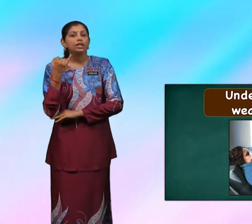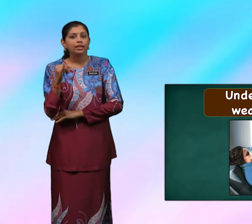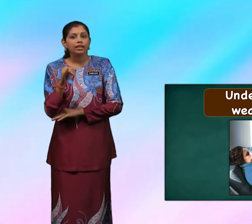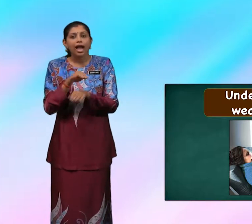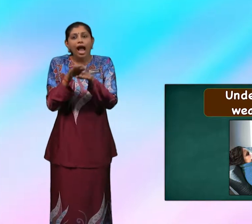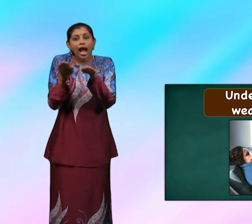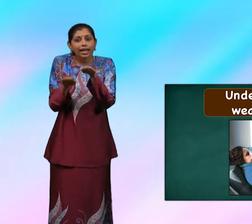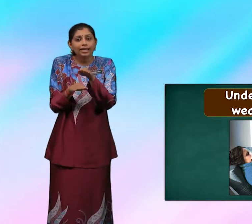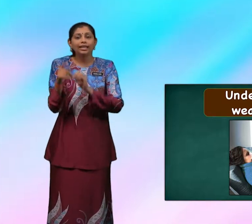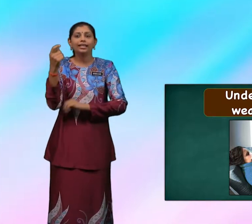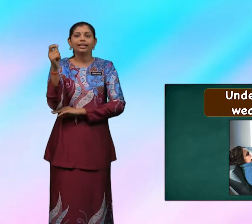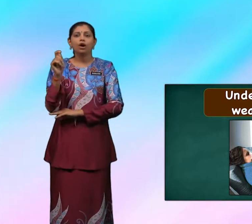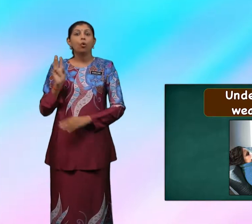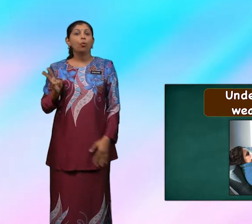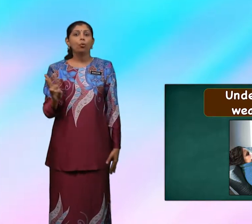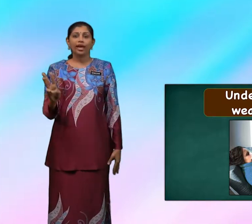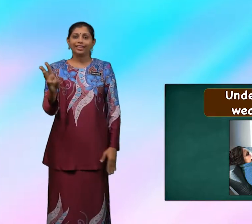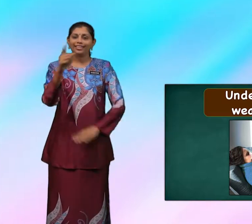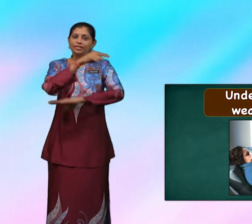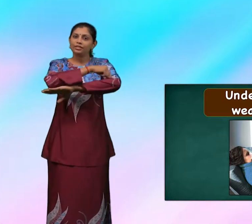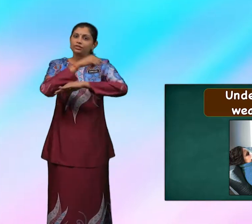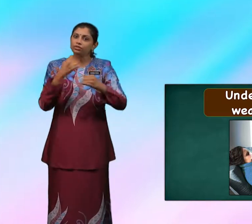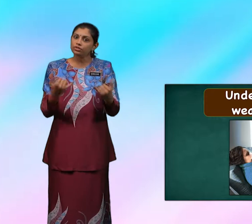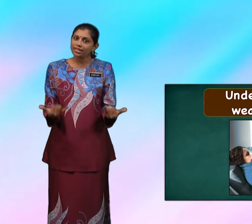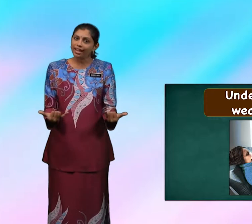feeling under the weather today.